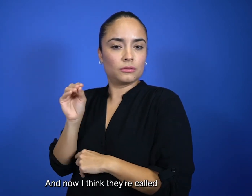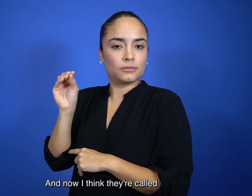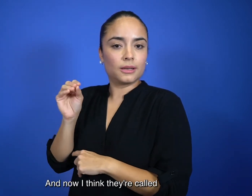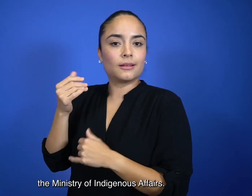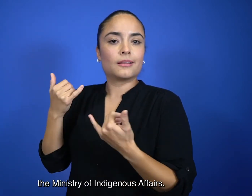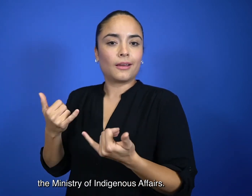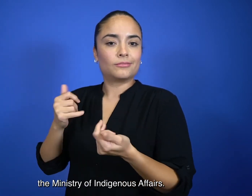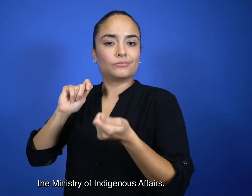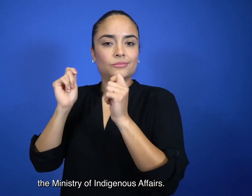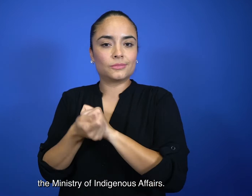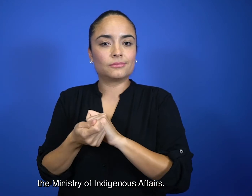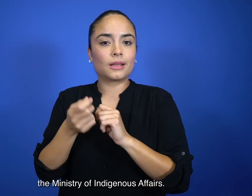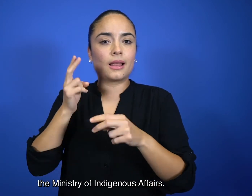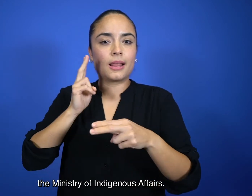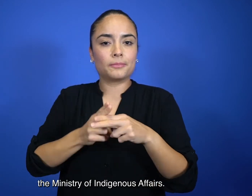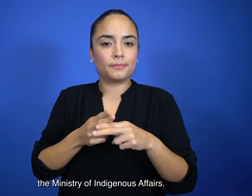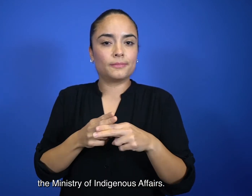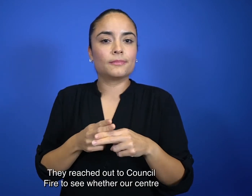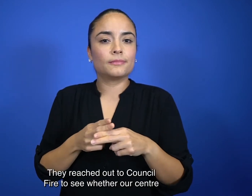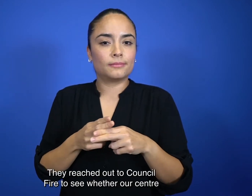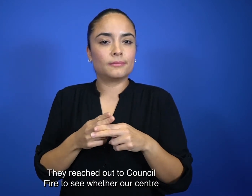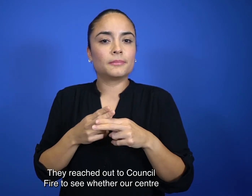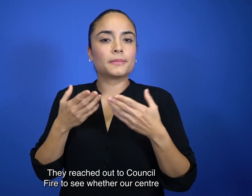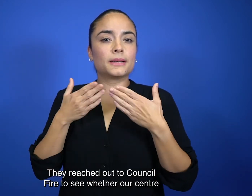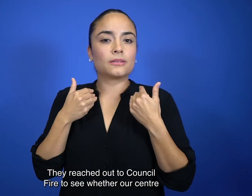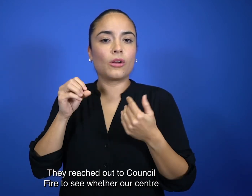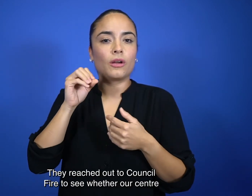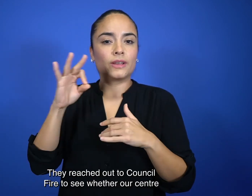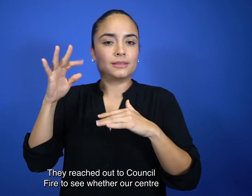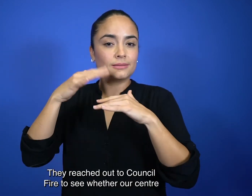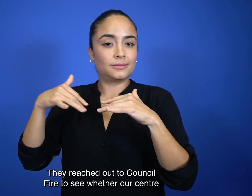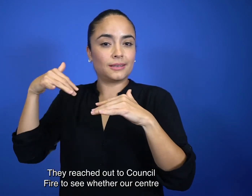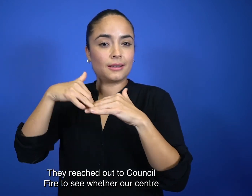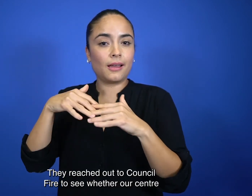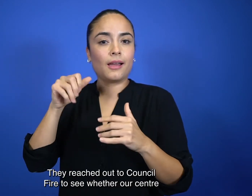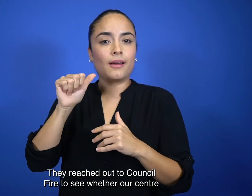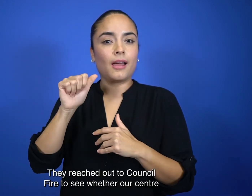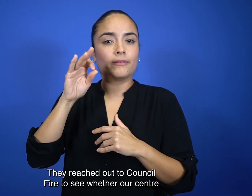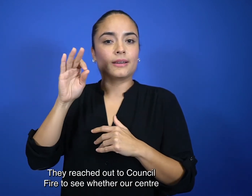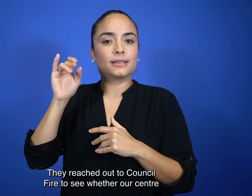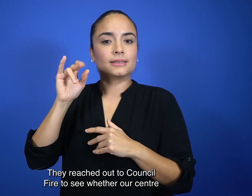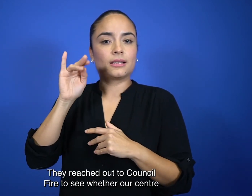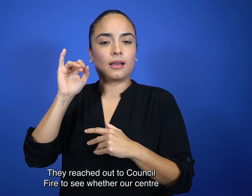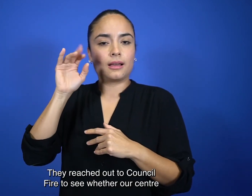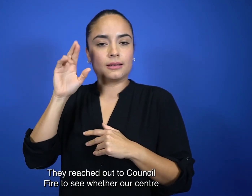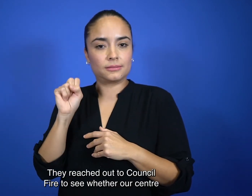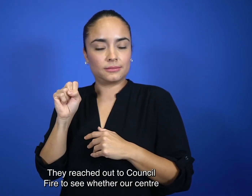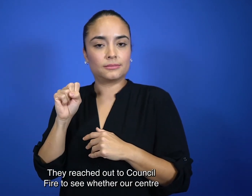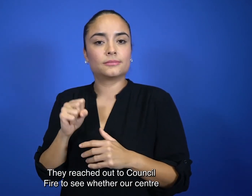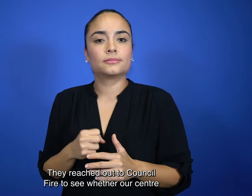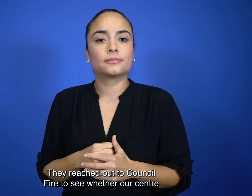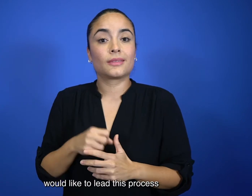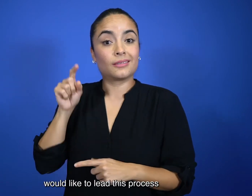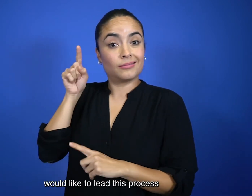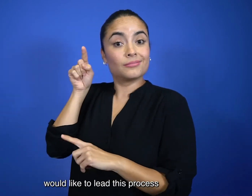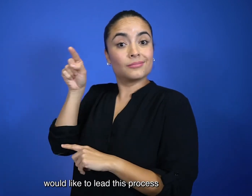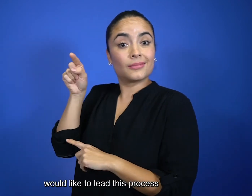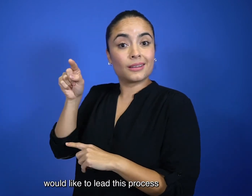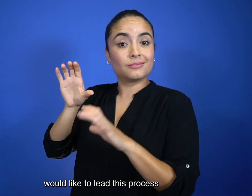the Ministry of Indigenous Affairs. They reached out to Council Fire to see whether our center would like to lead